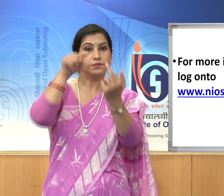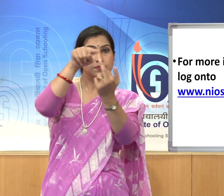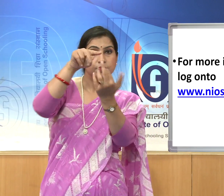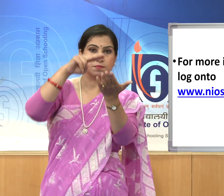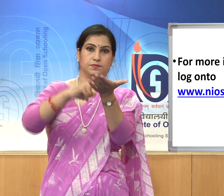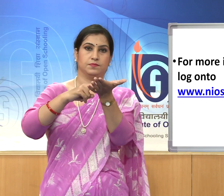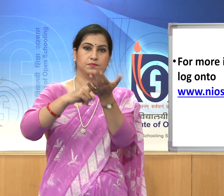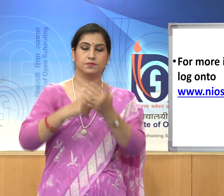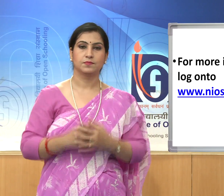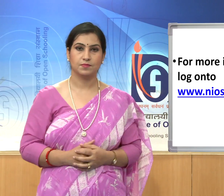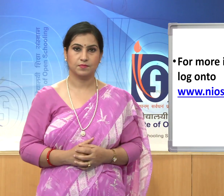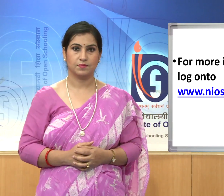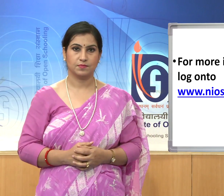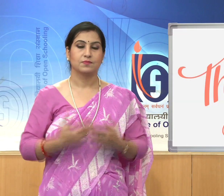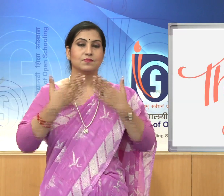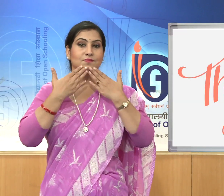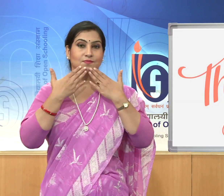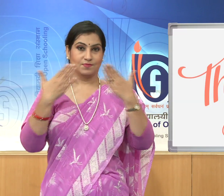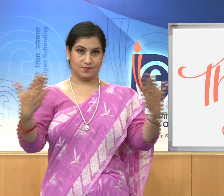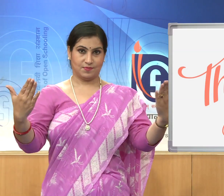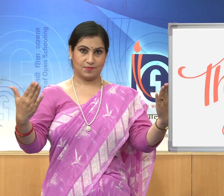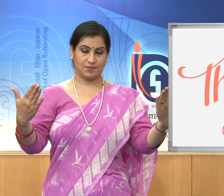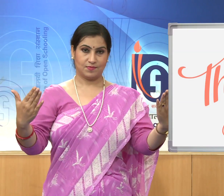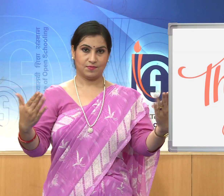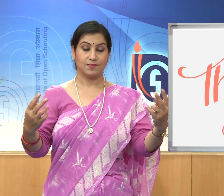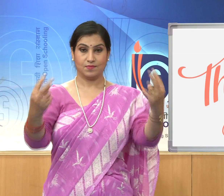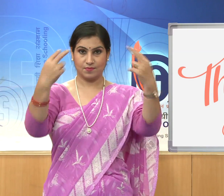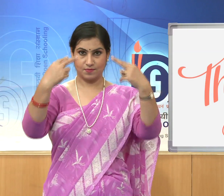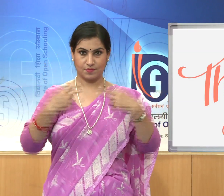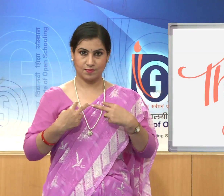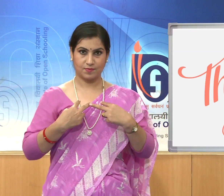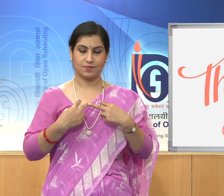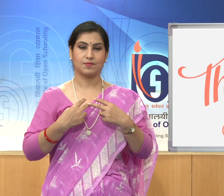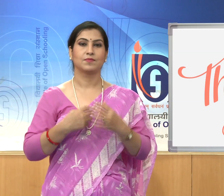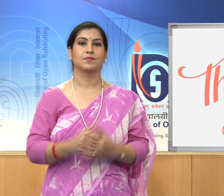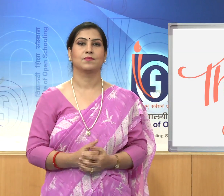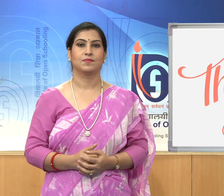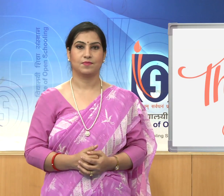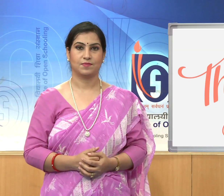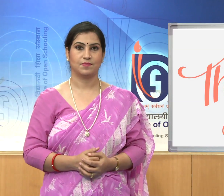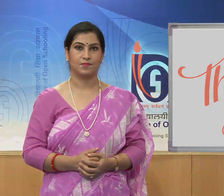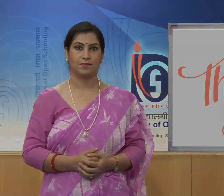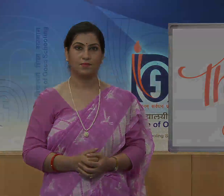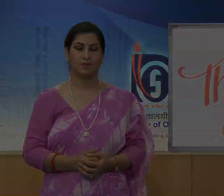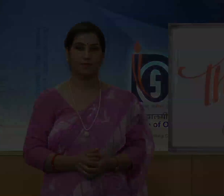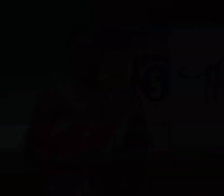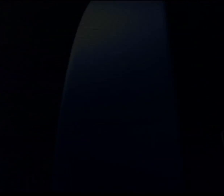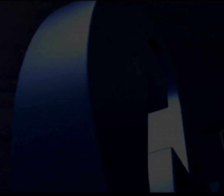www.nios.ac.in. Thank you for listening this program.